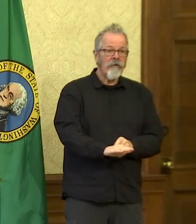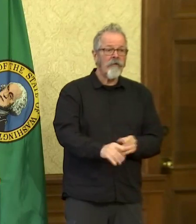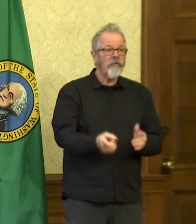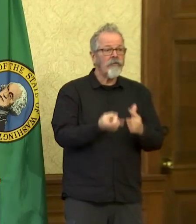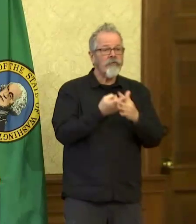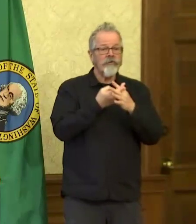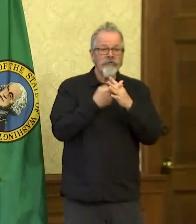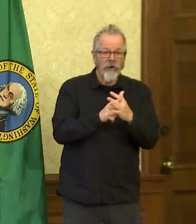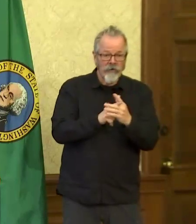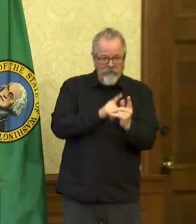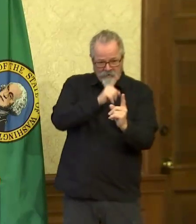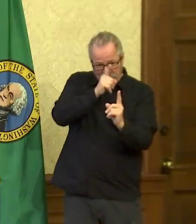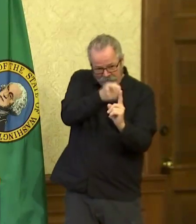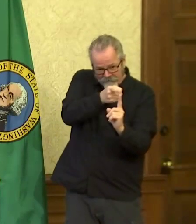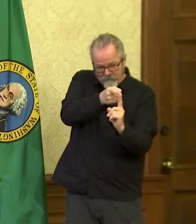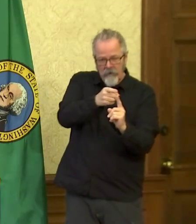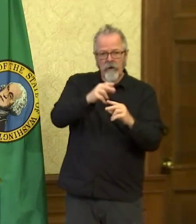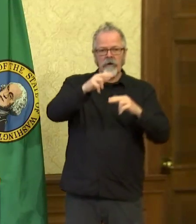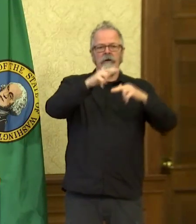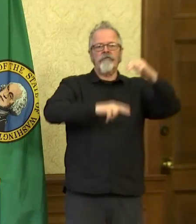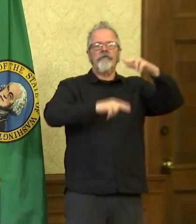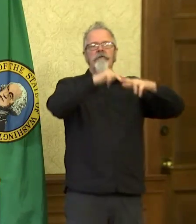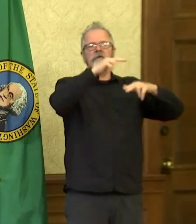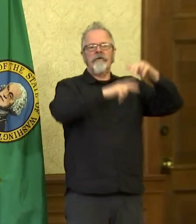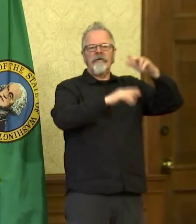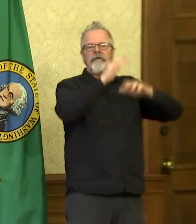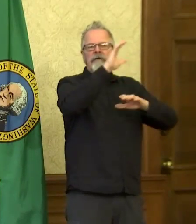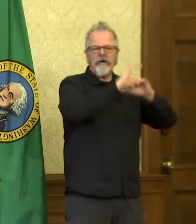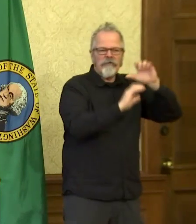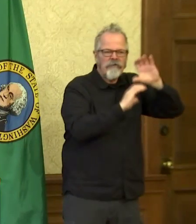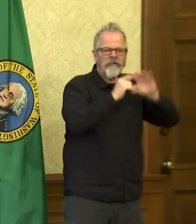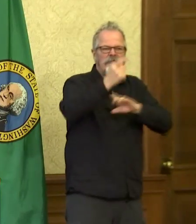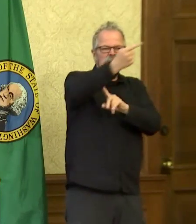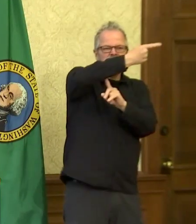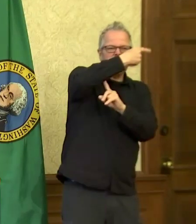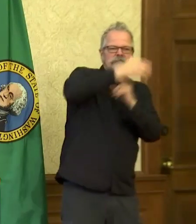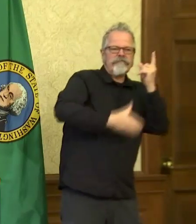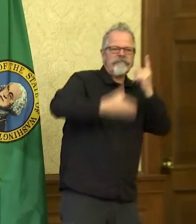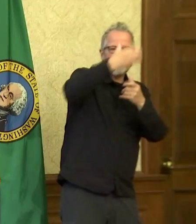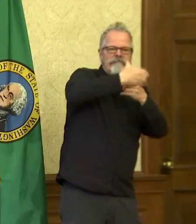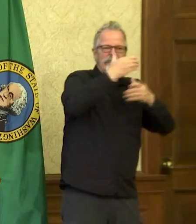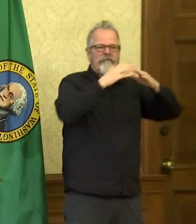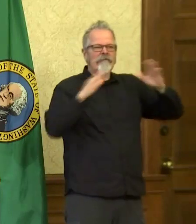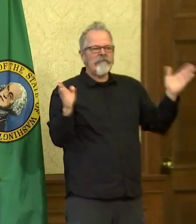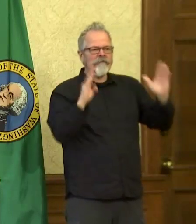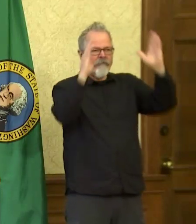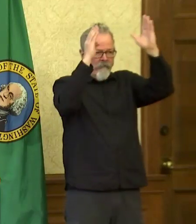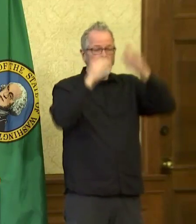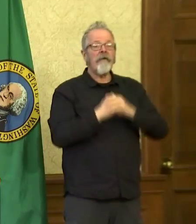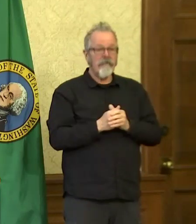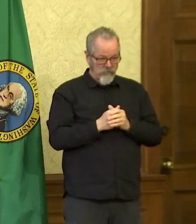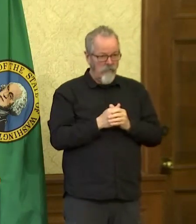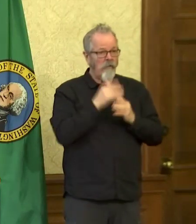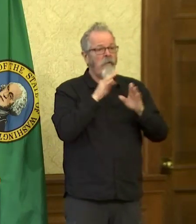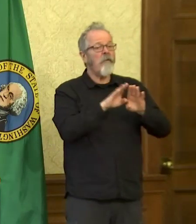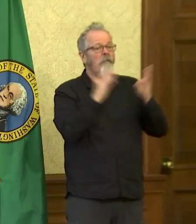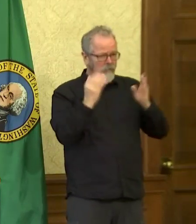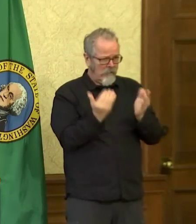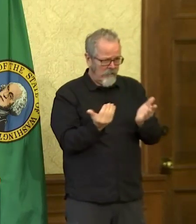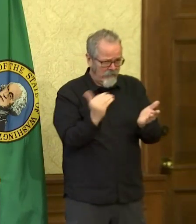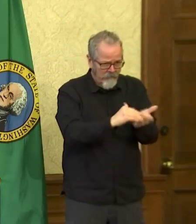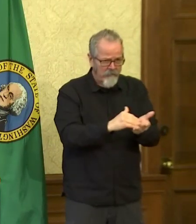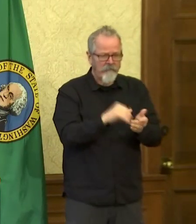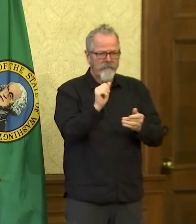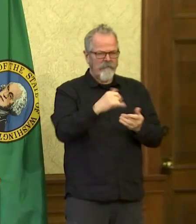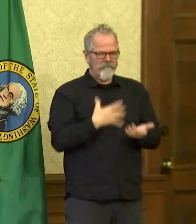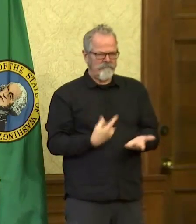underway to resume. And we have been working toward this measure for some